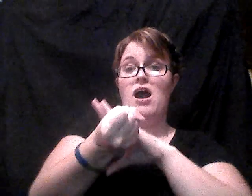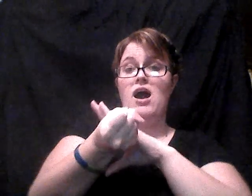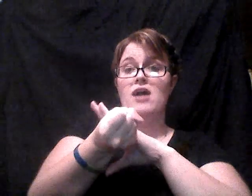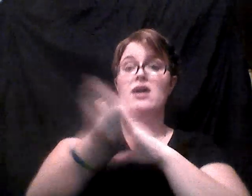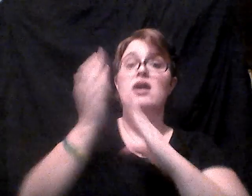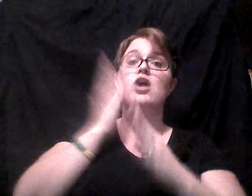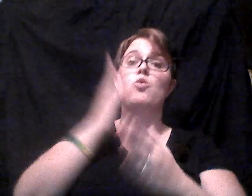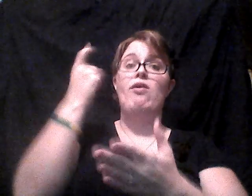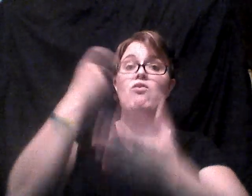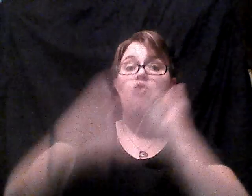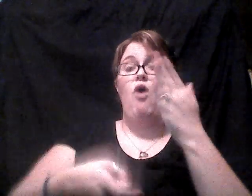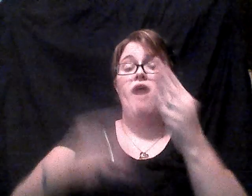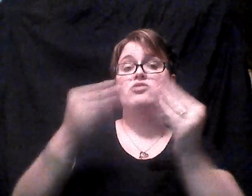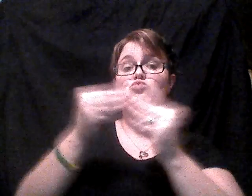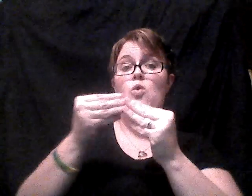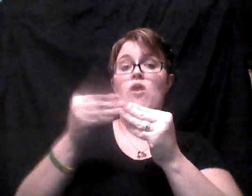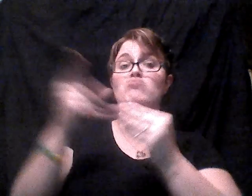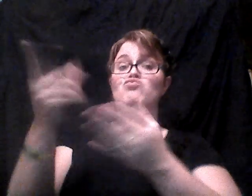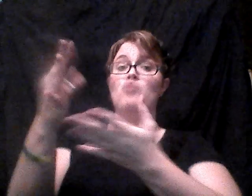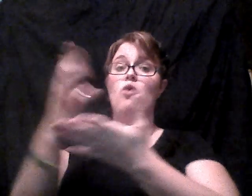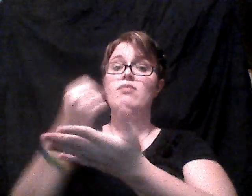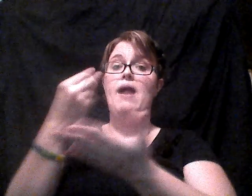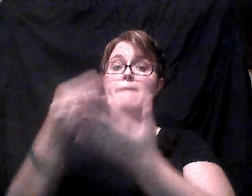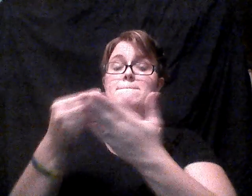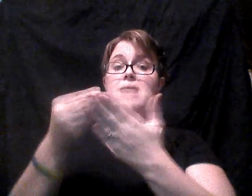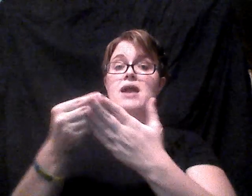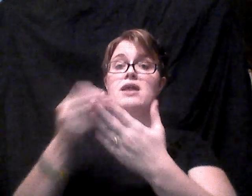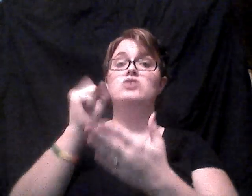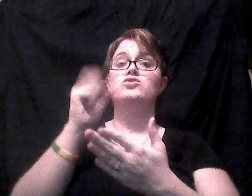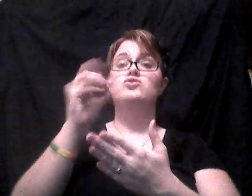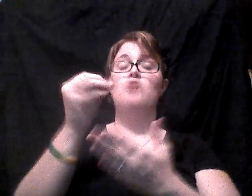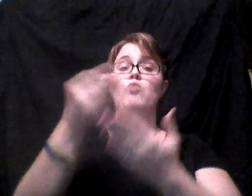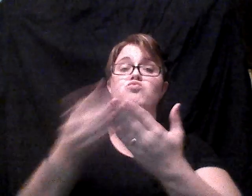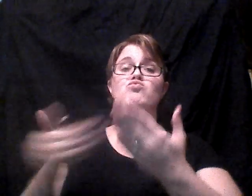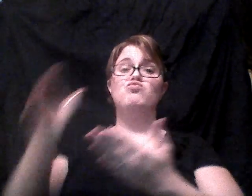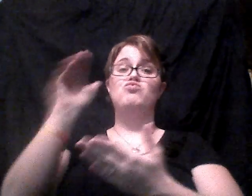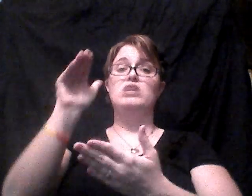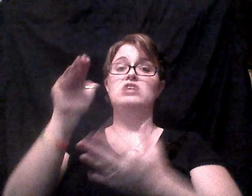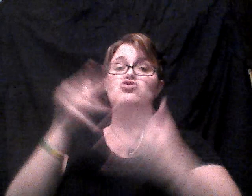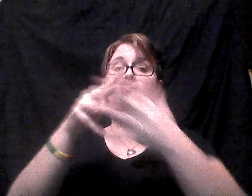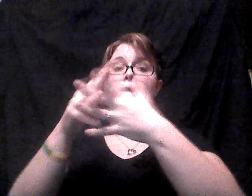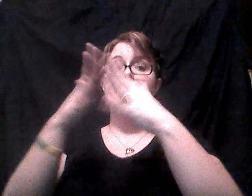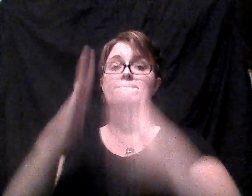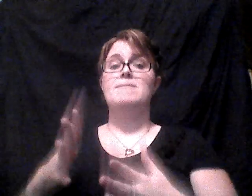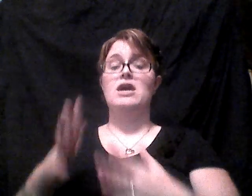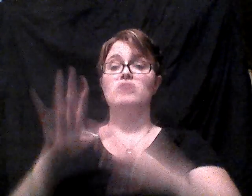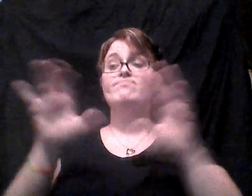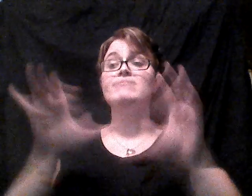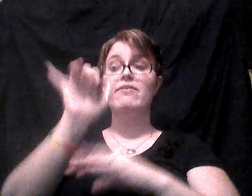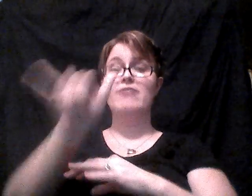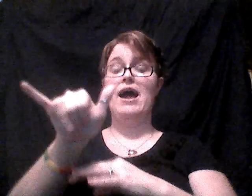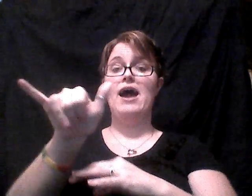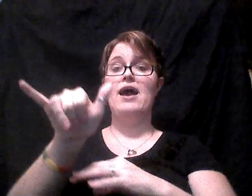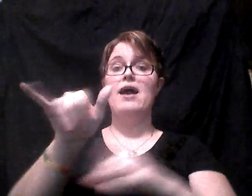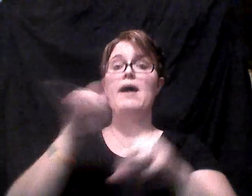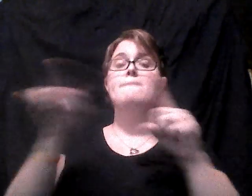making money. So, as rich Americans already knew this, and we're doing this, the consumers, the masses, they want to be on that